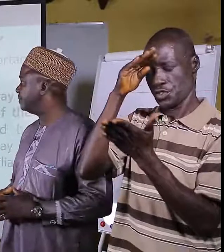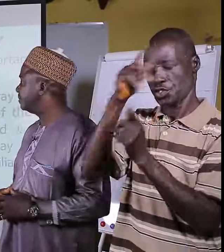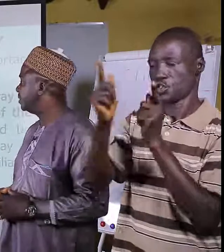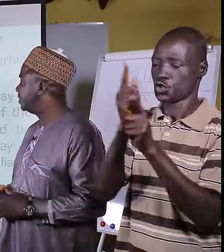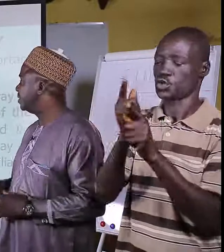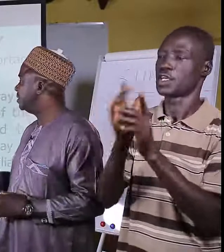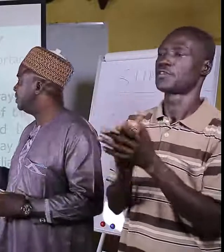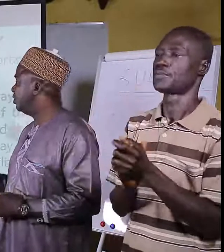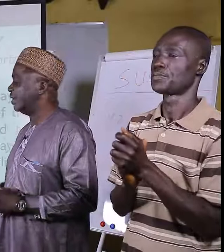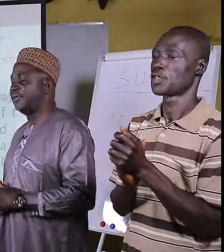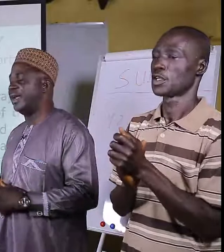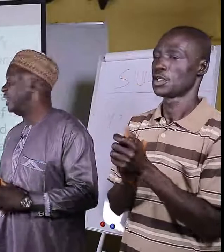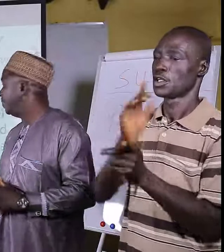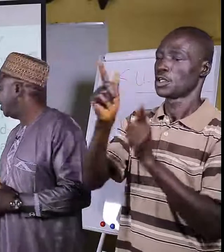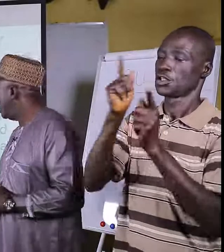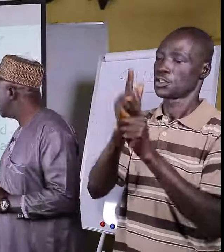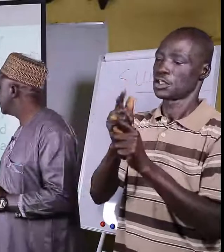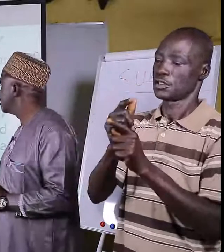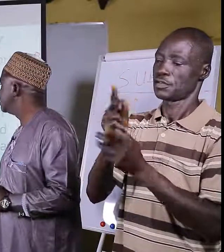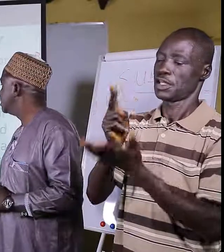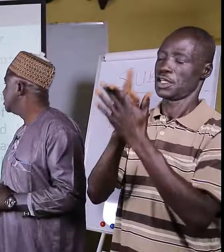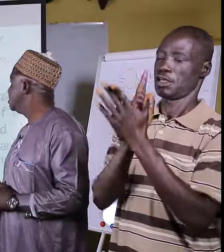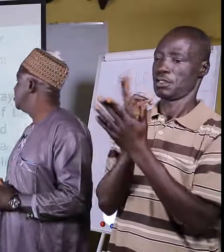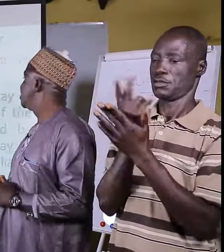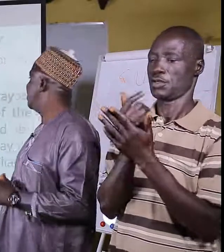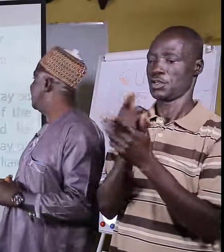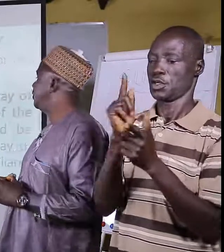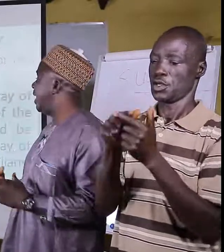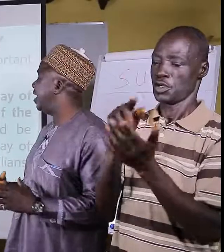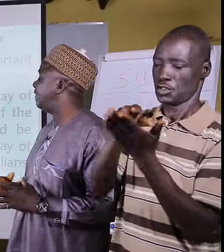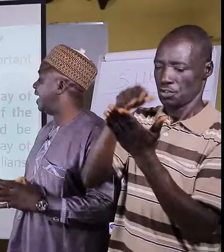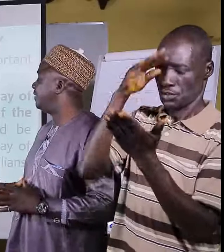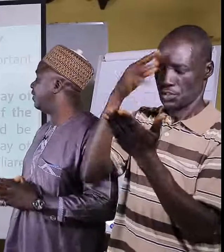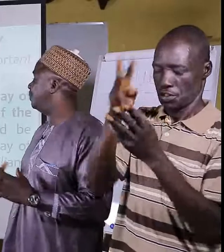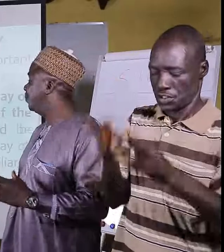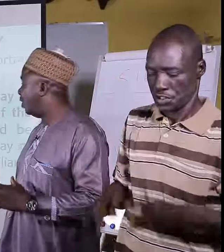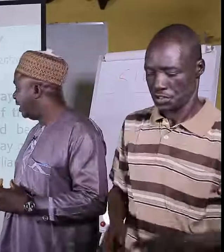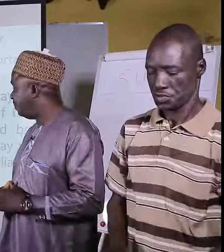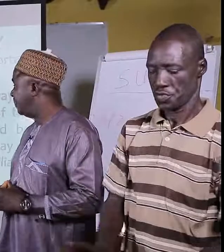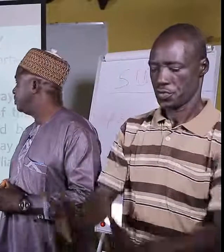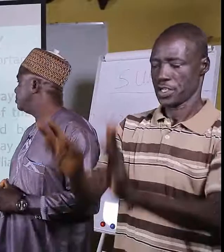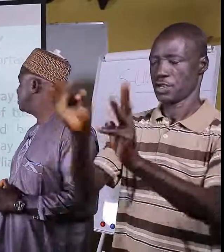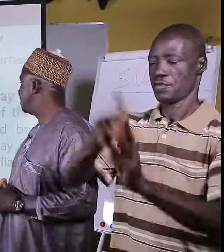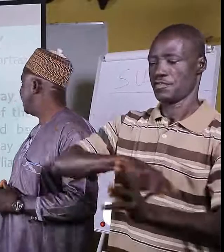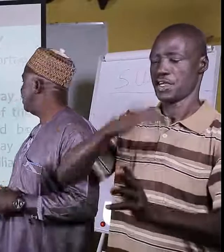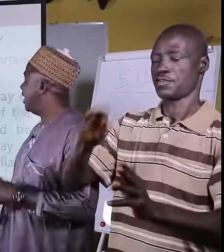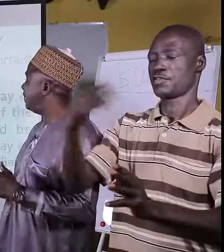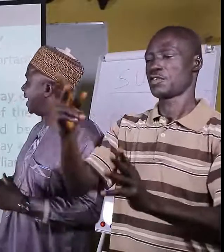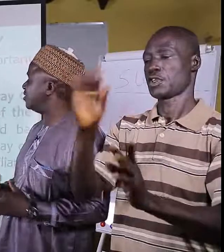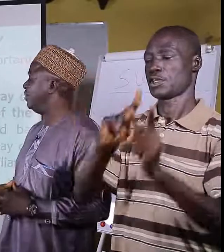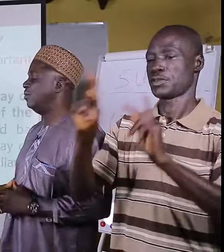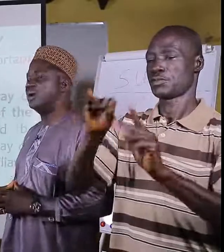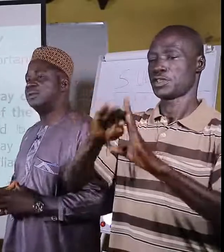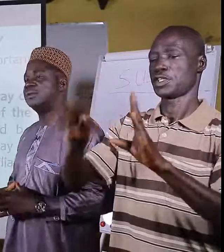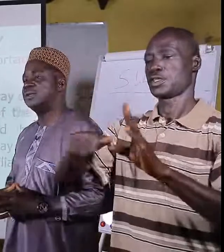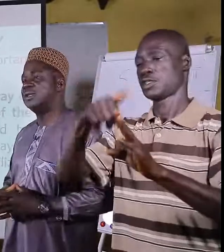geographer. Geography enables us to study the way of life of other people in other